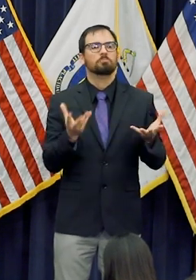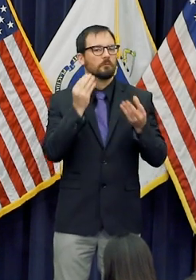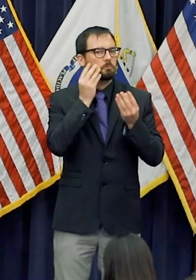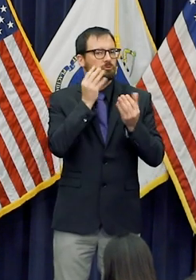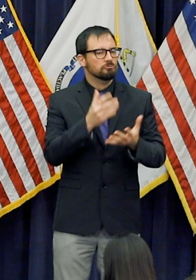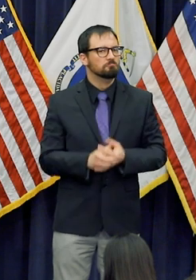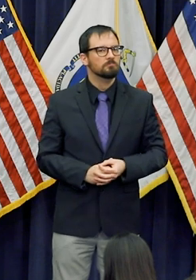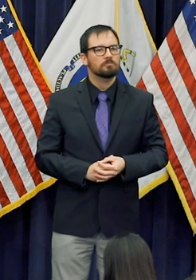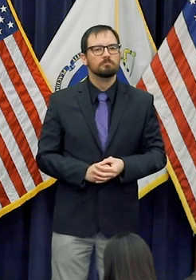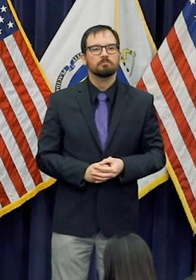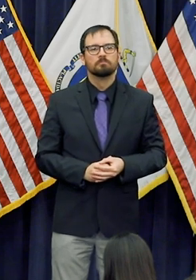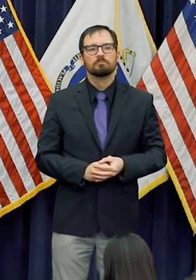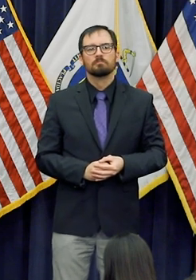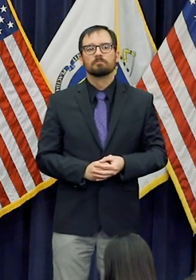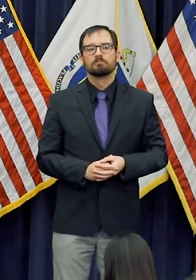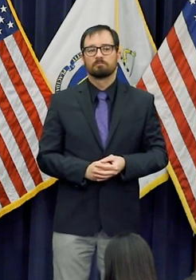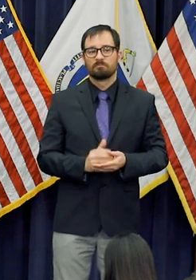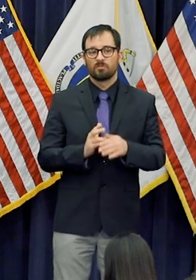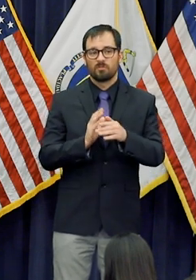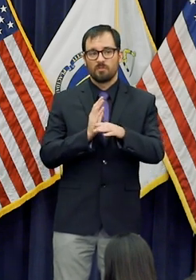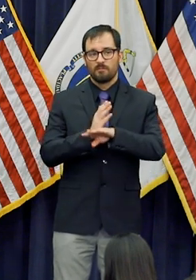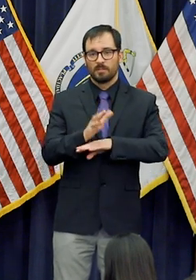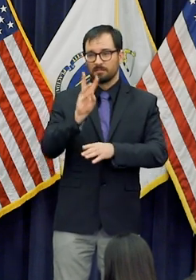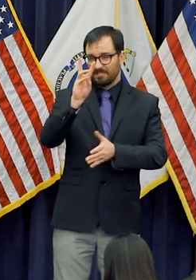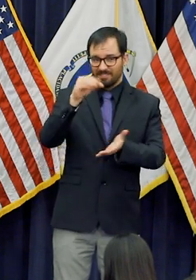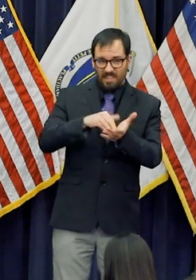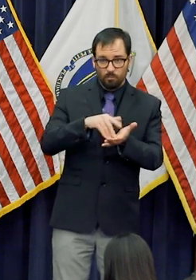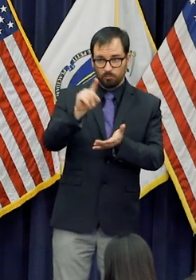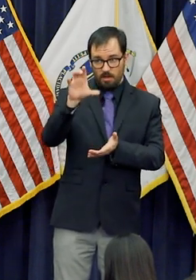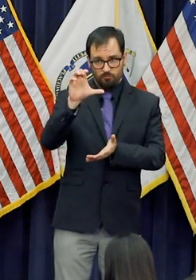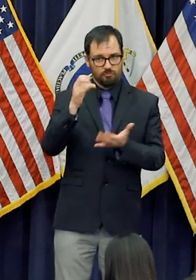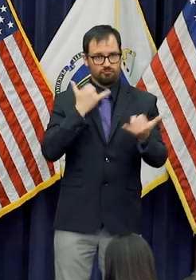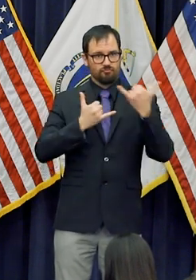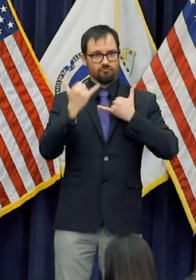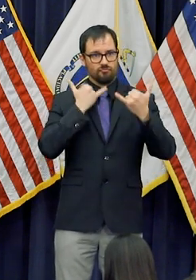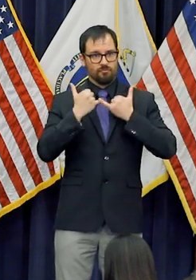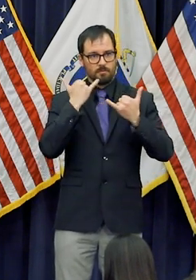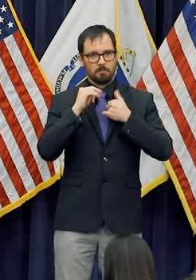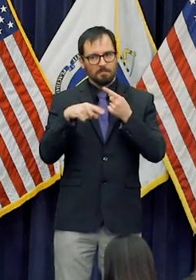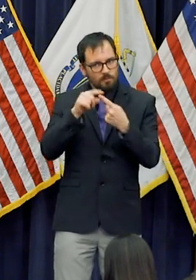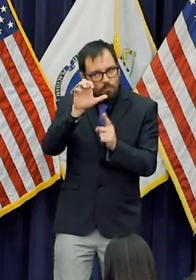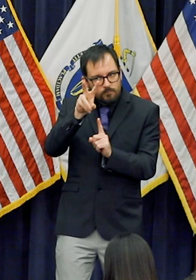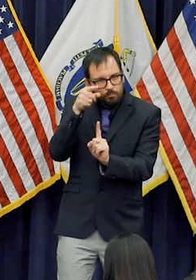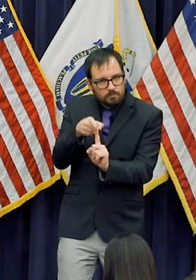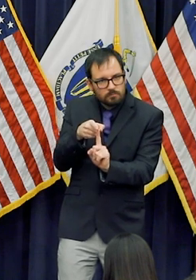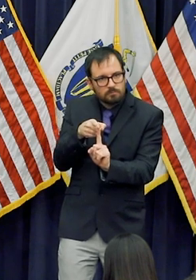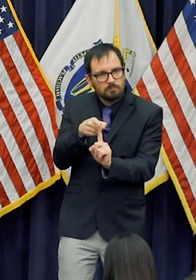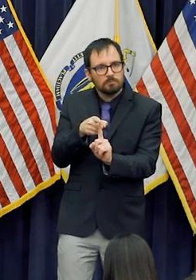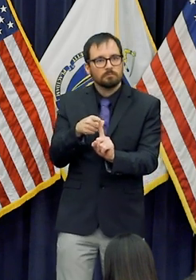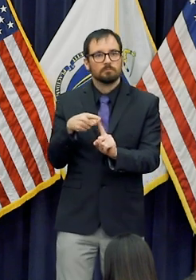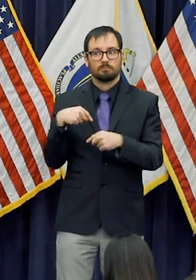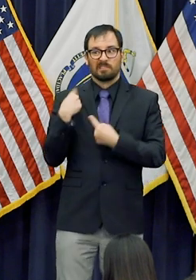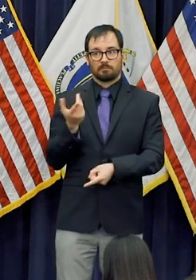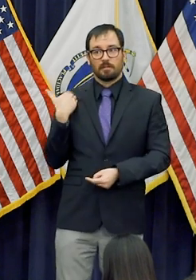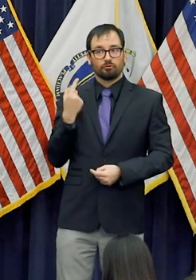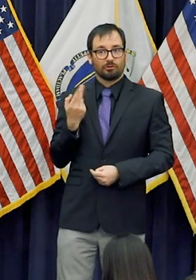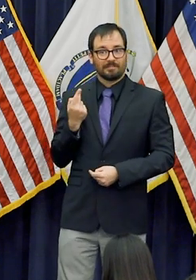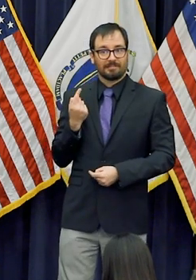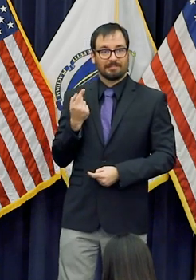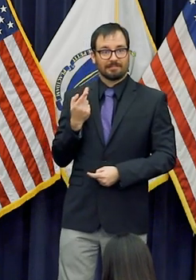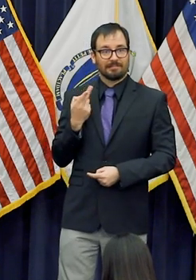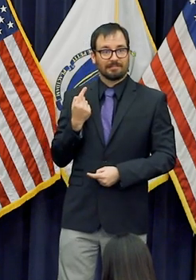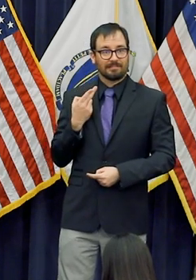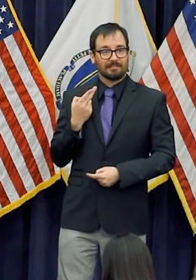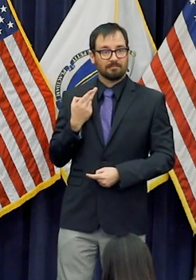6,100 calls about coronavirus since last Thursday, which seems like a long time ago when I say that was only March